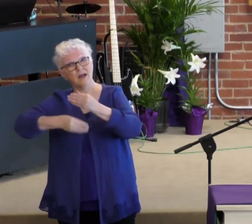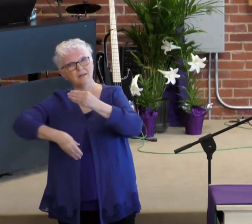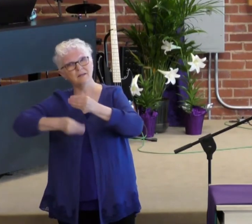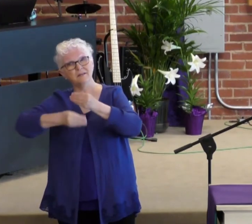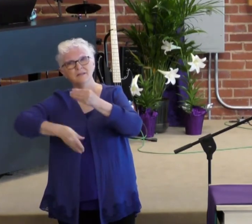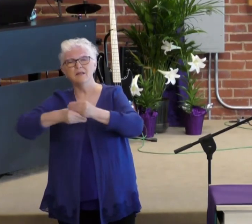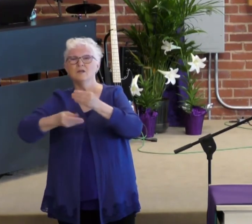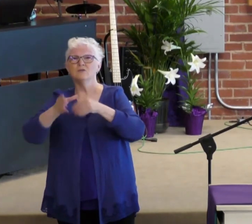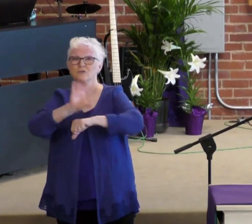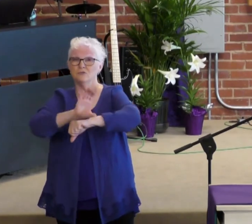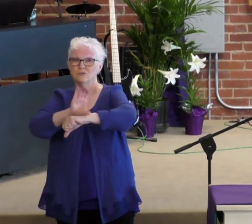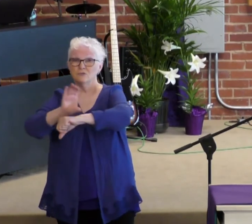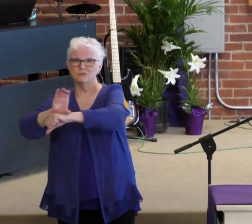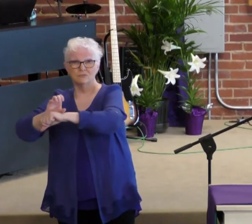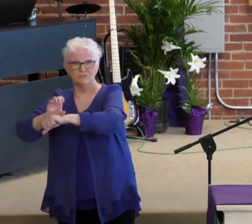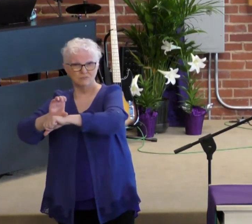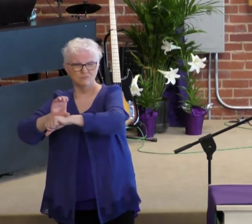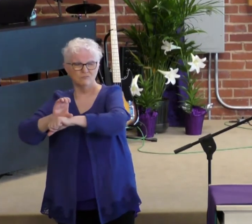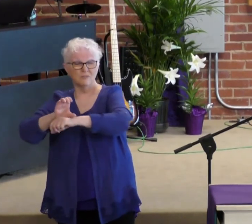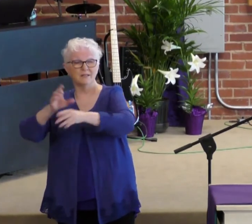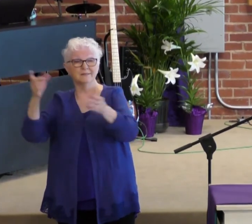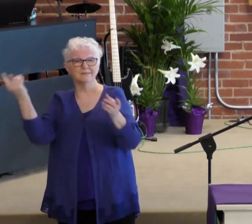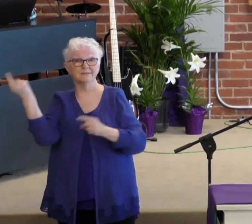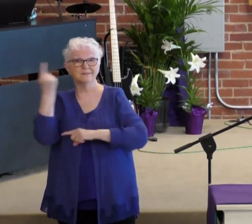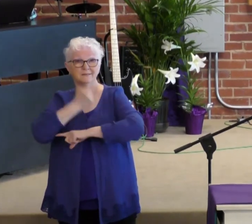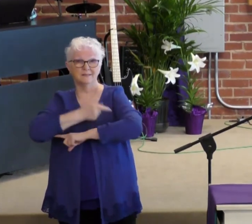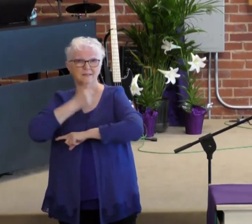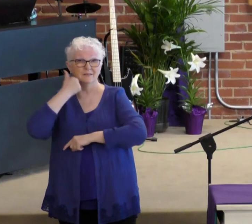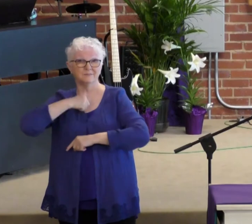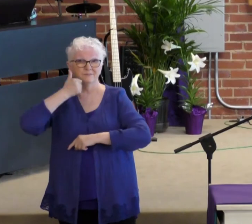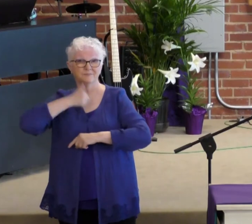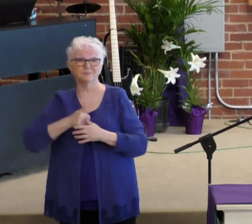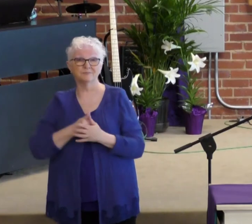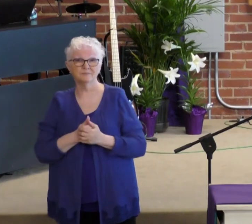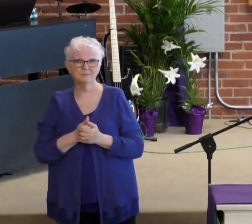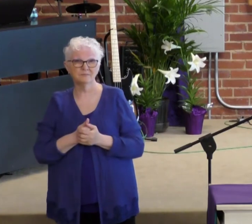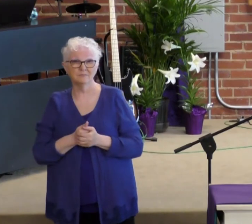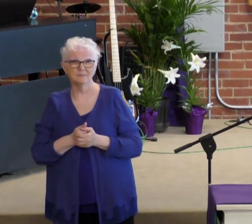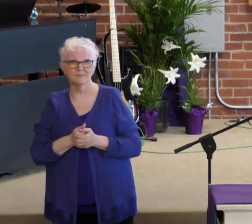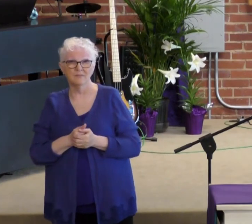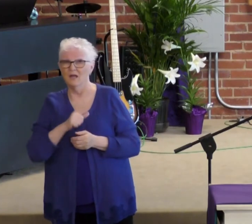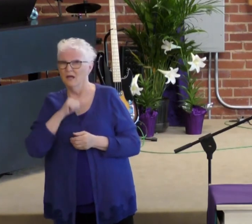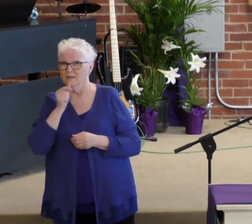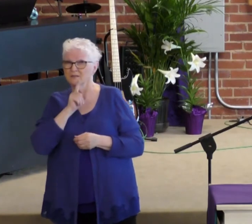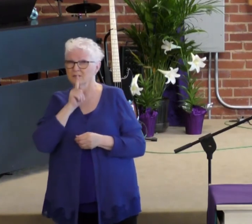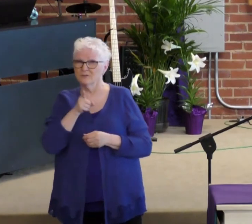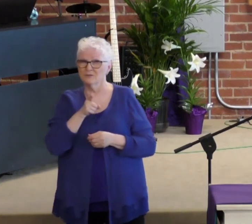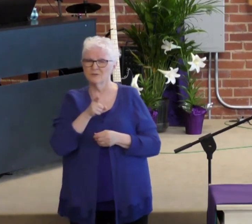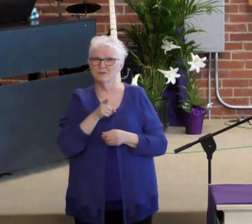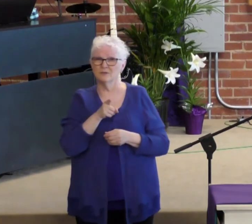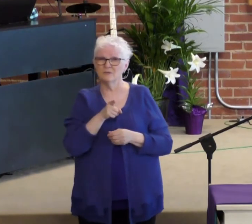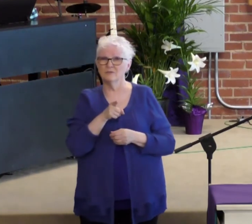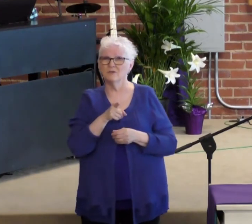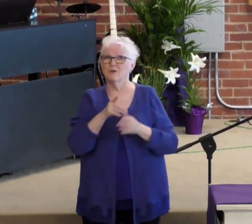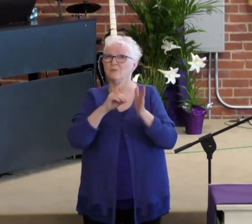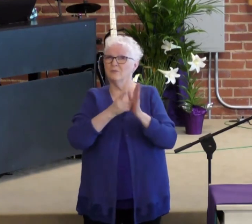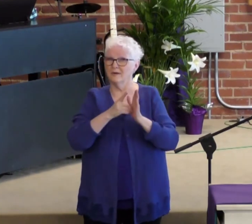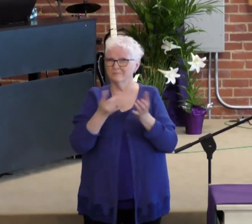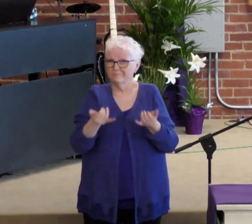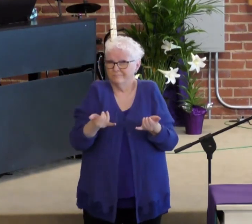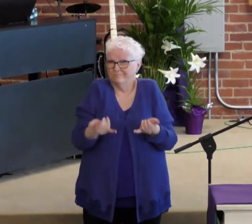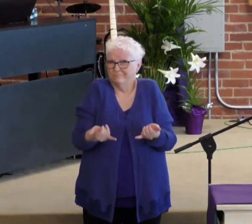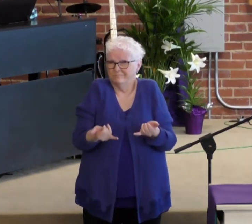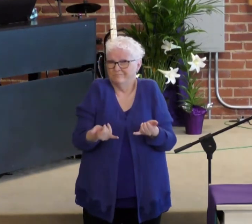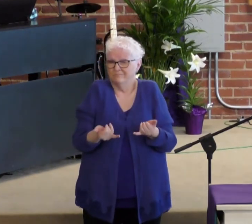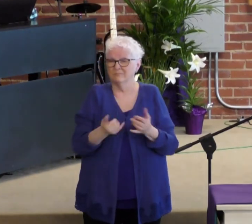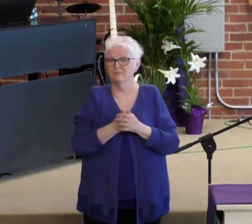those who were being saved. But that's not true in what we see here at the moment. That was not true on